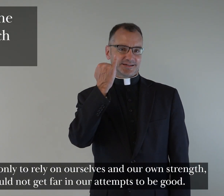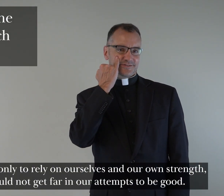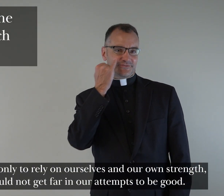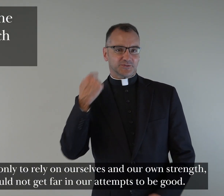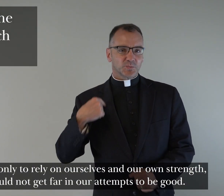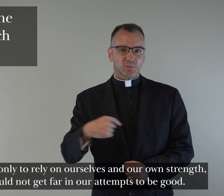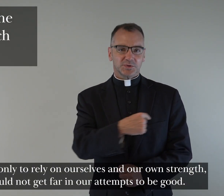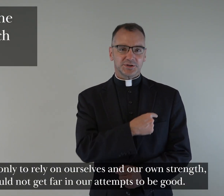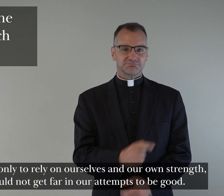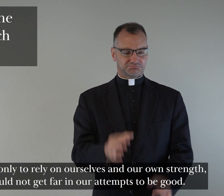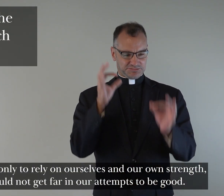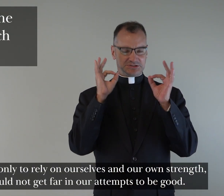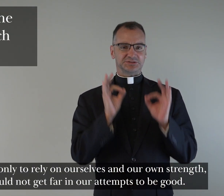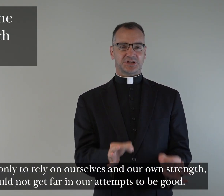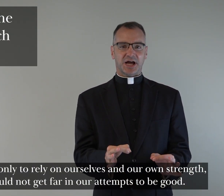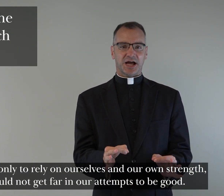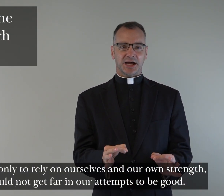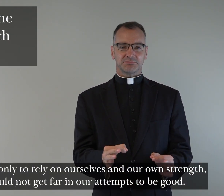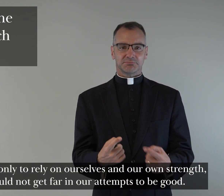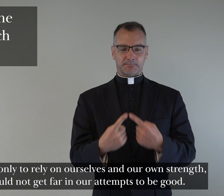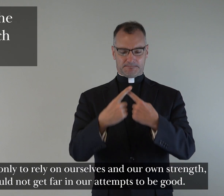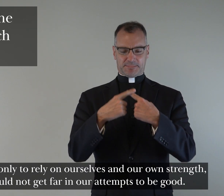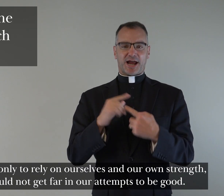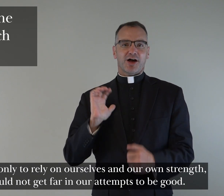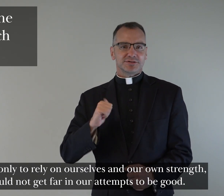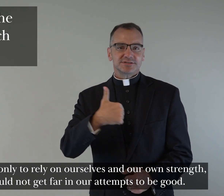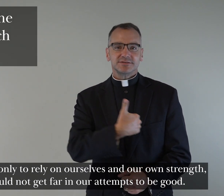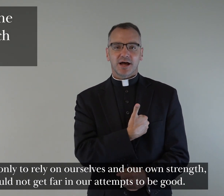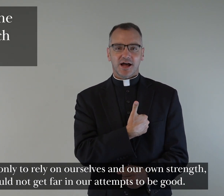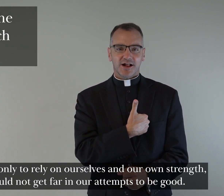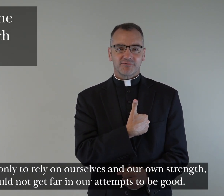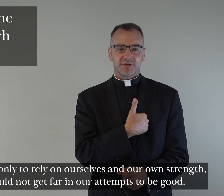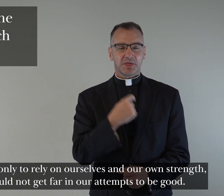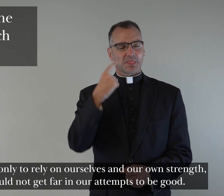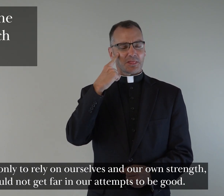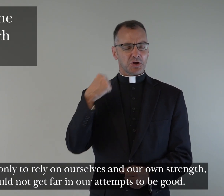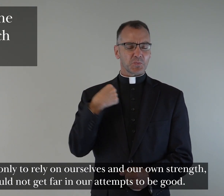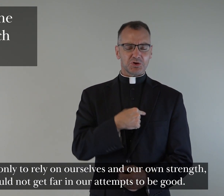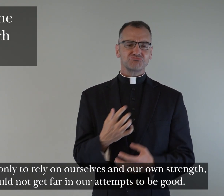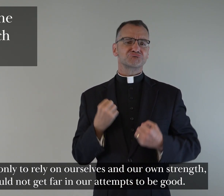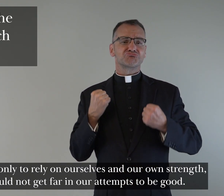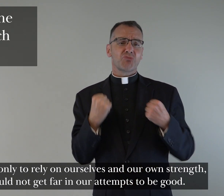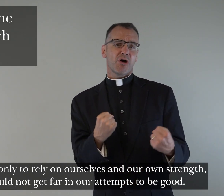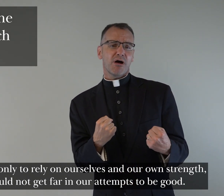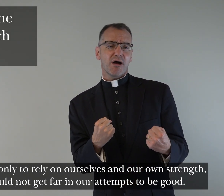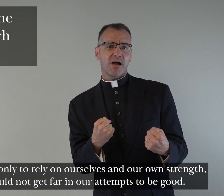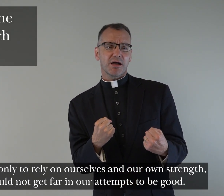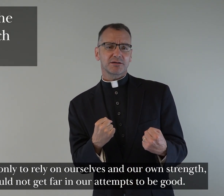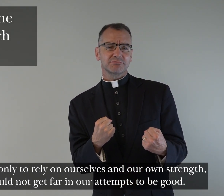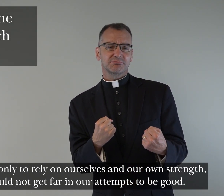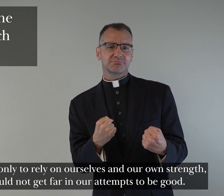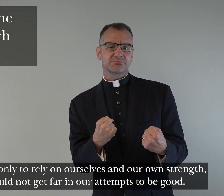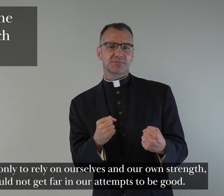If we were only to rely on ourselves and our own strength, we would not get far in our attempts to be good.